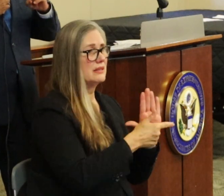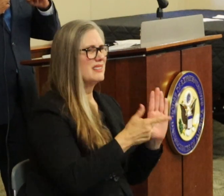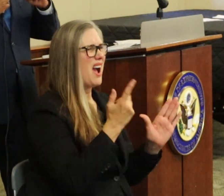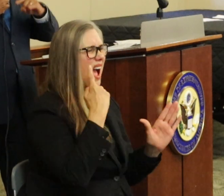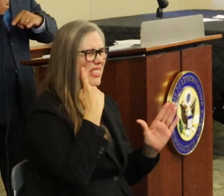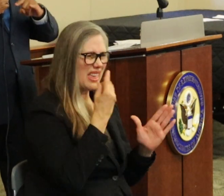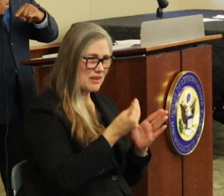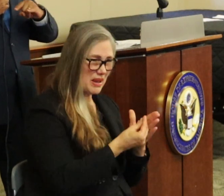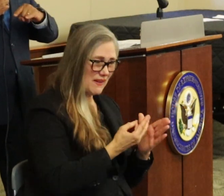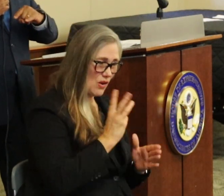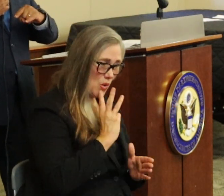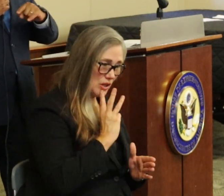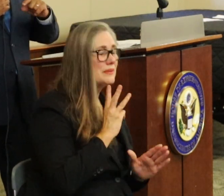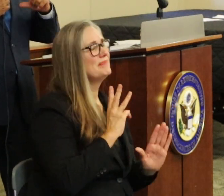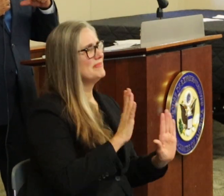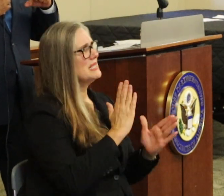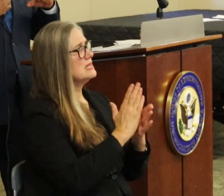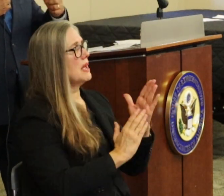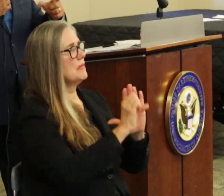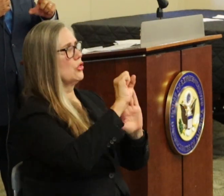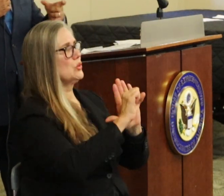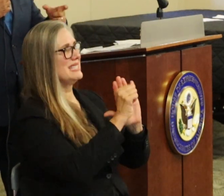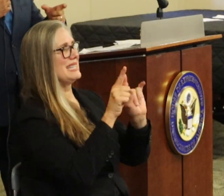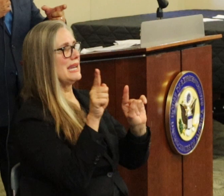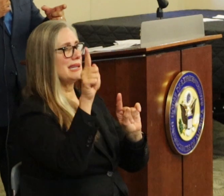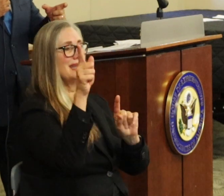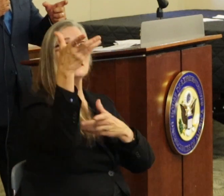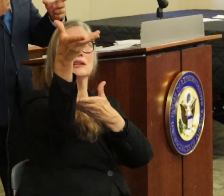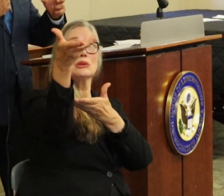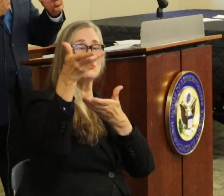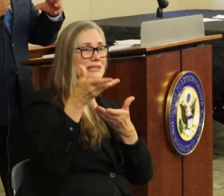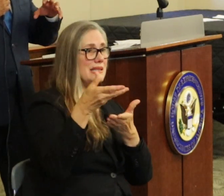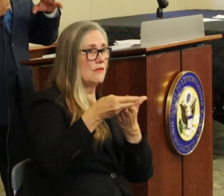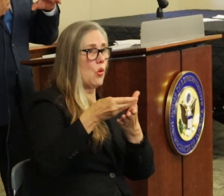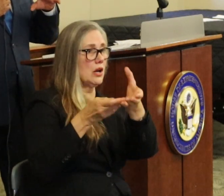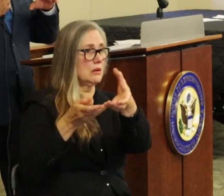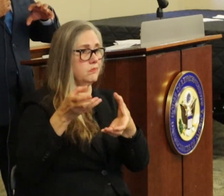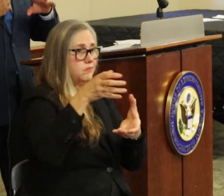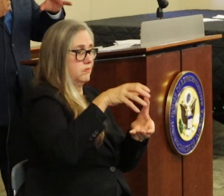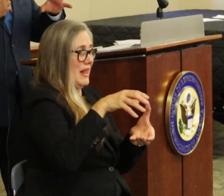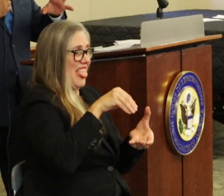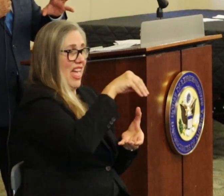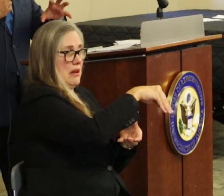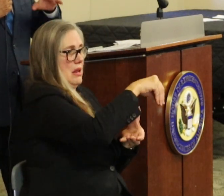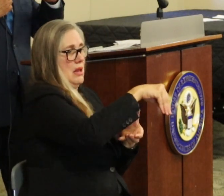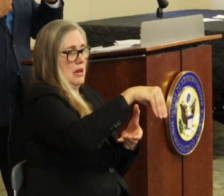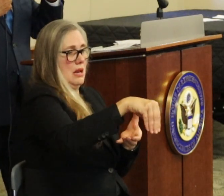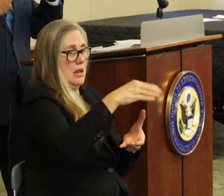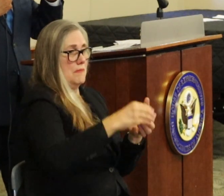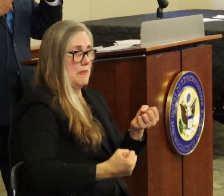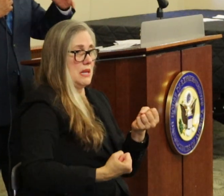at receiving some of those funds for their state water project to see how that could augment